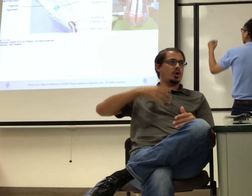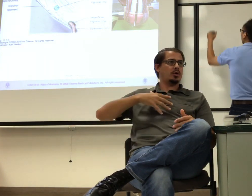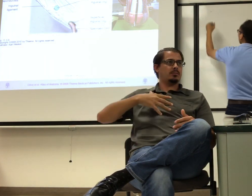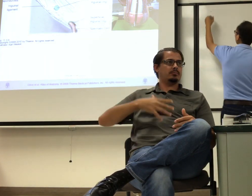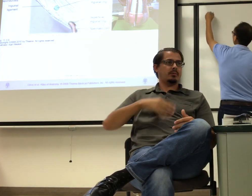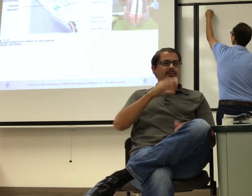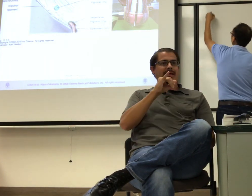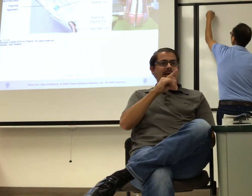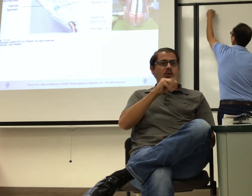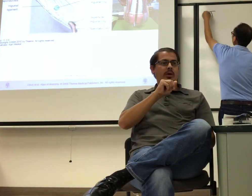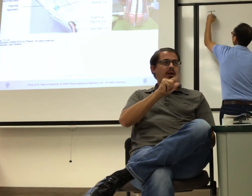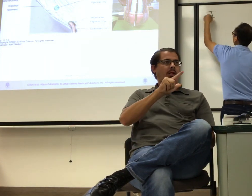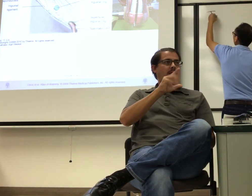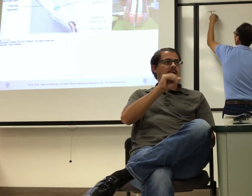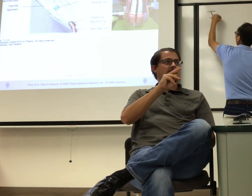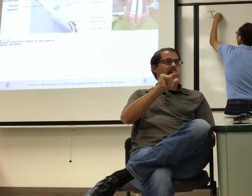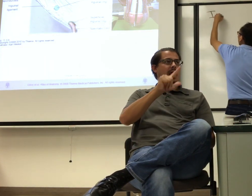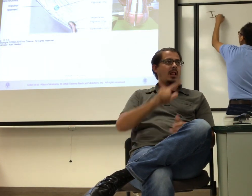canal.